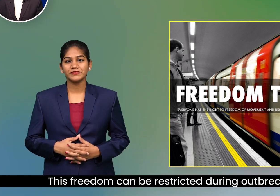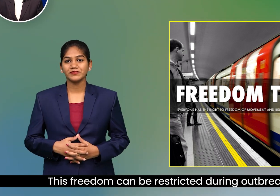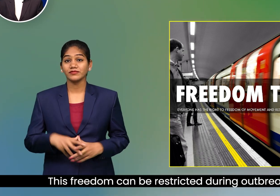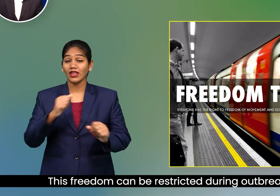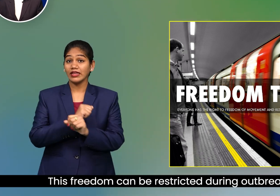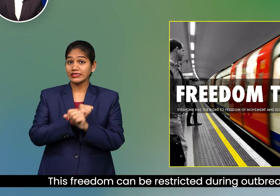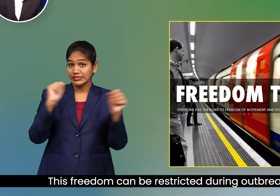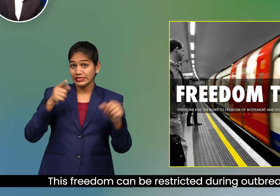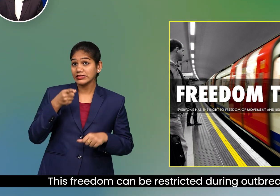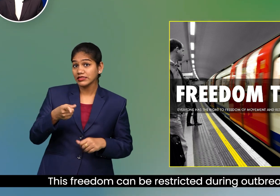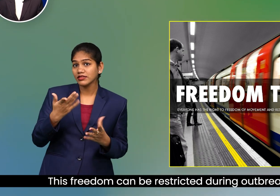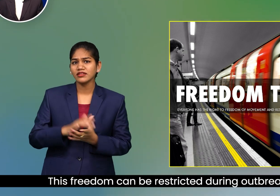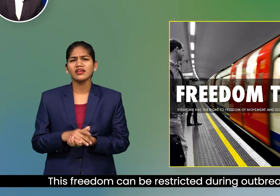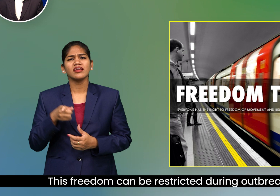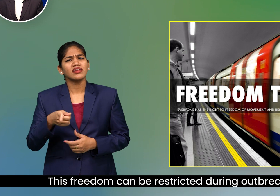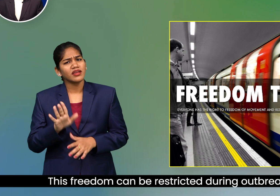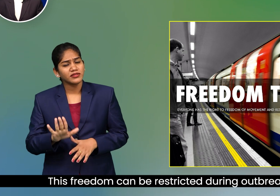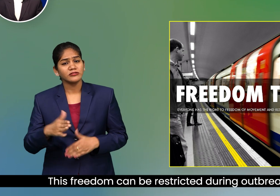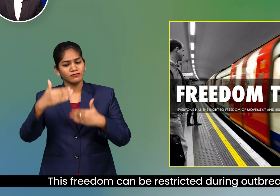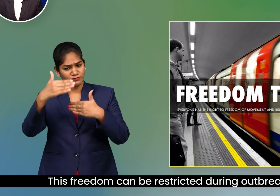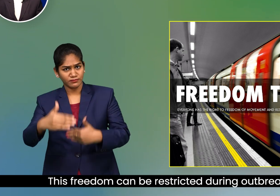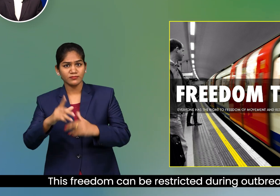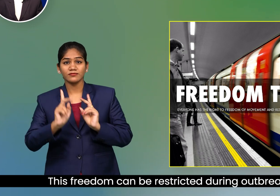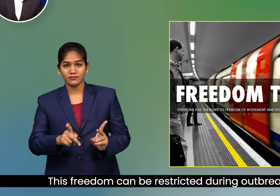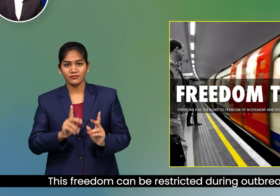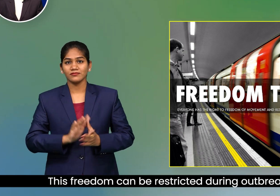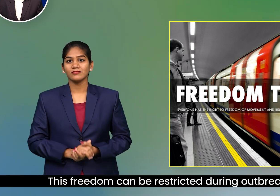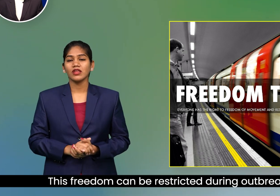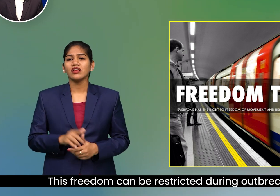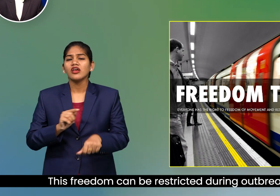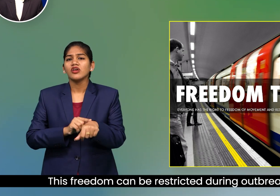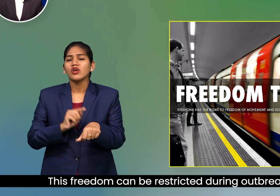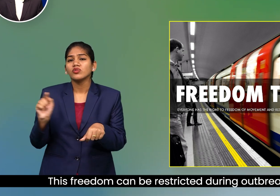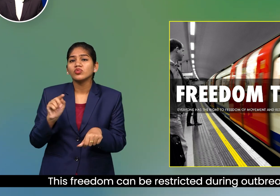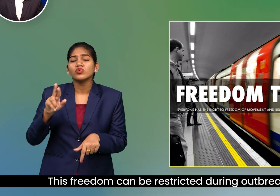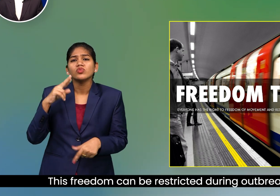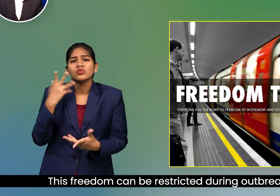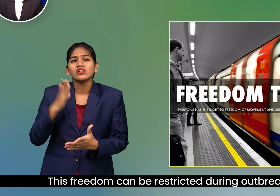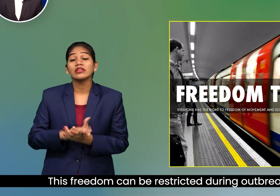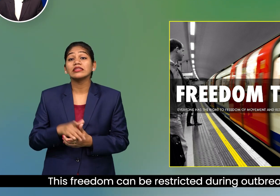This freedom can be restricted during outbreaks of diseases